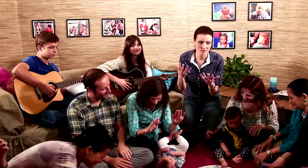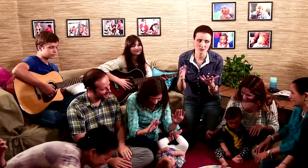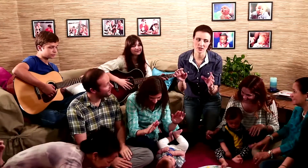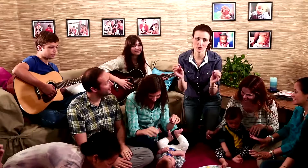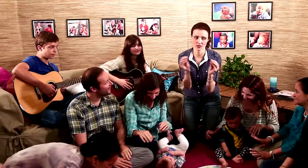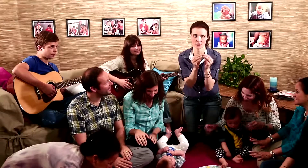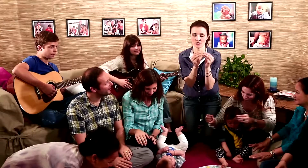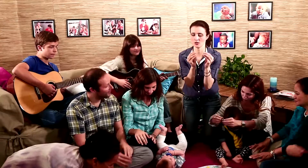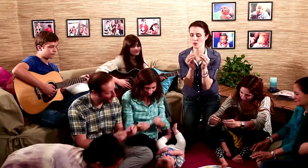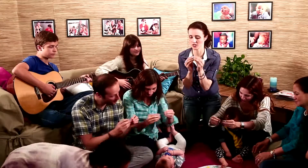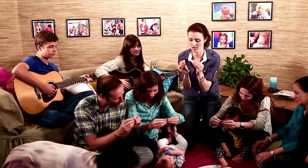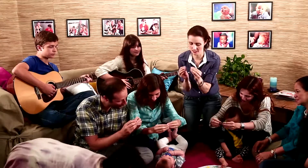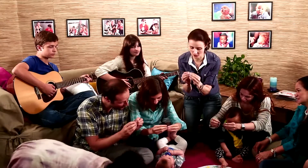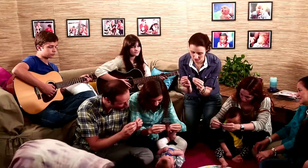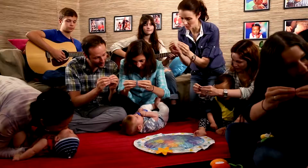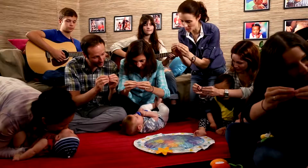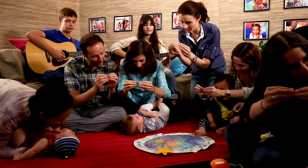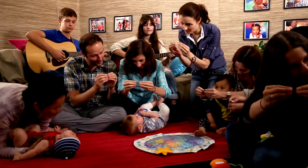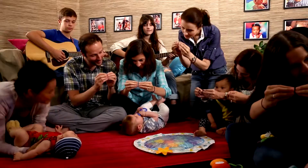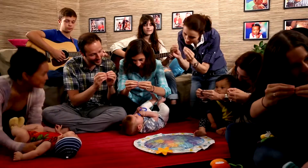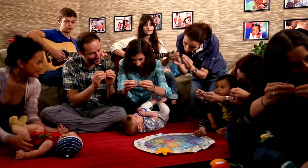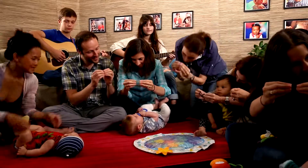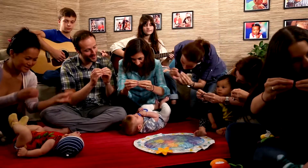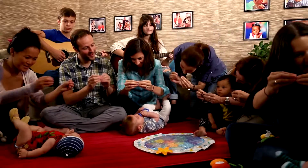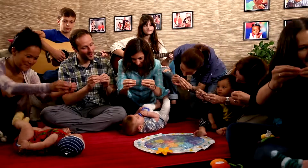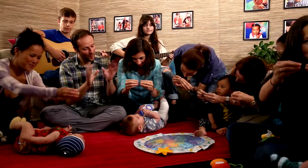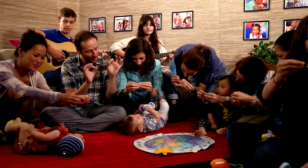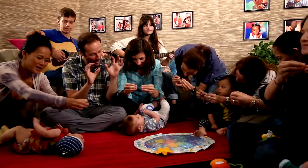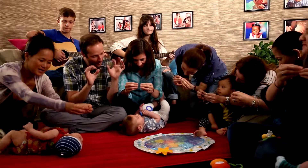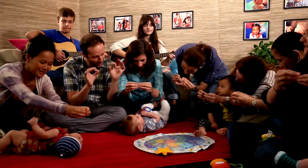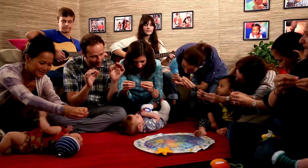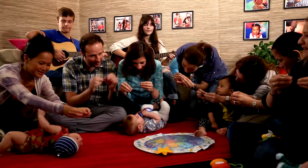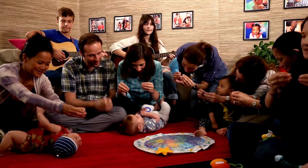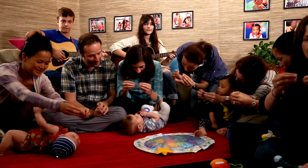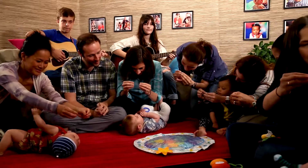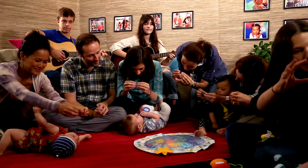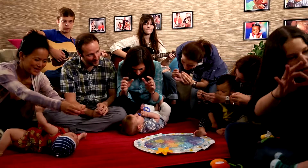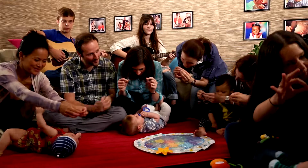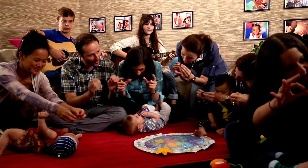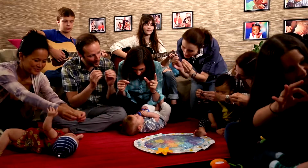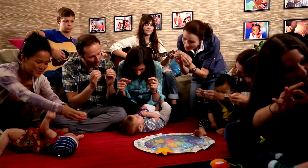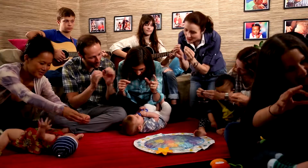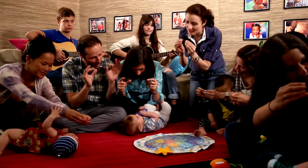they want another round. So let's do the more sign. Who wants more? More. More. More.